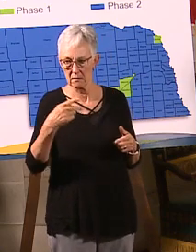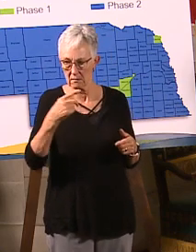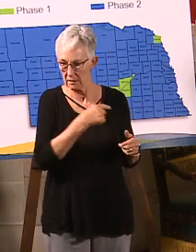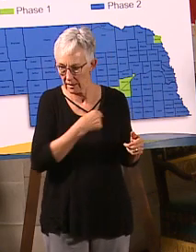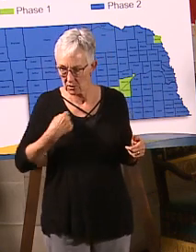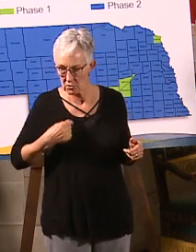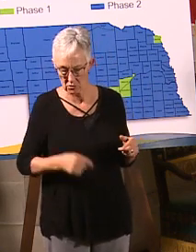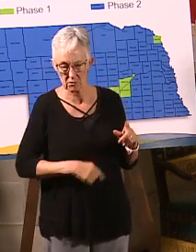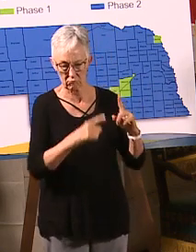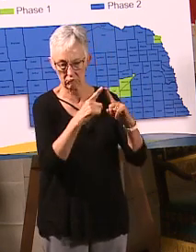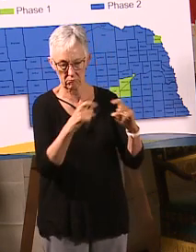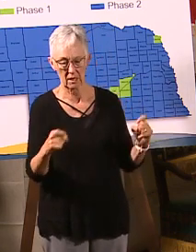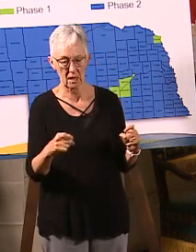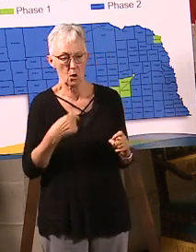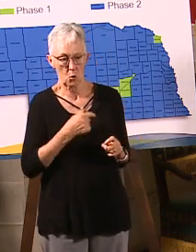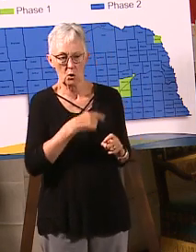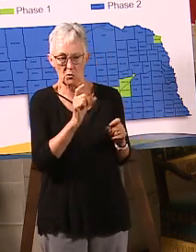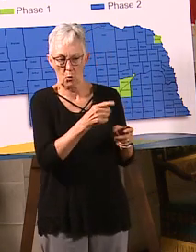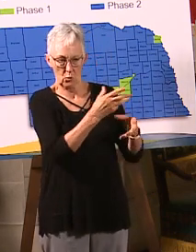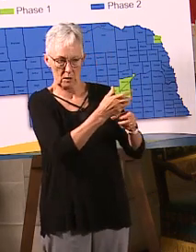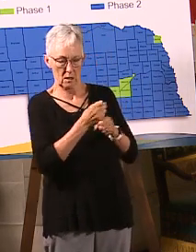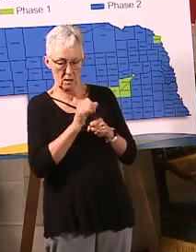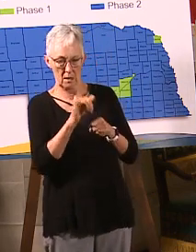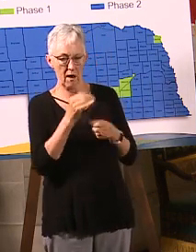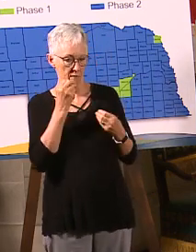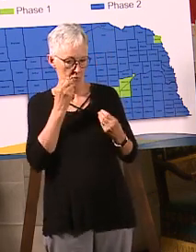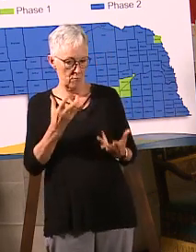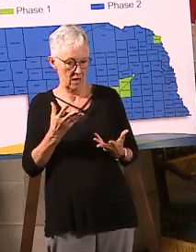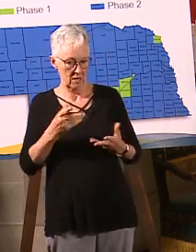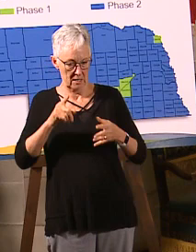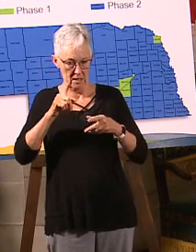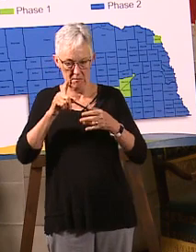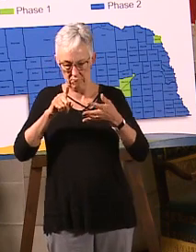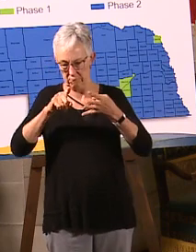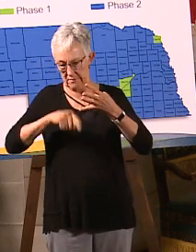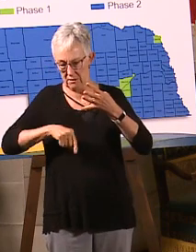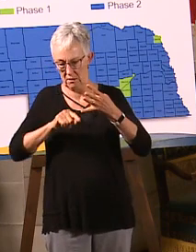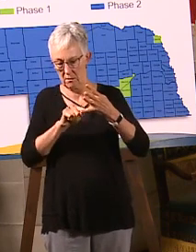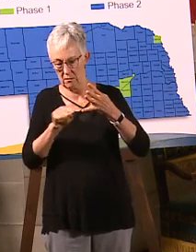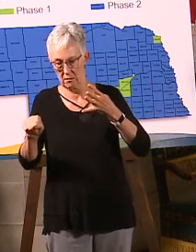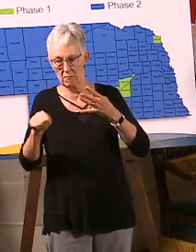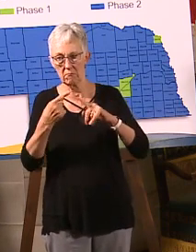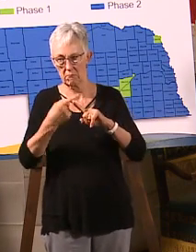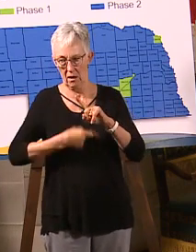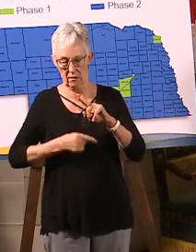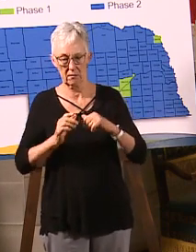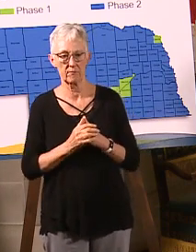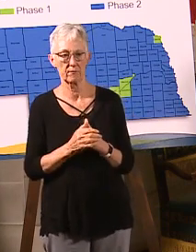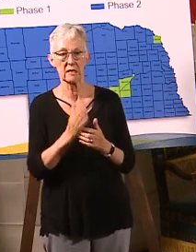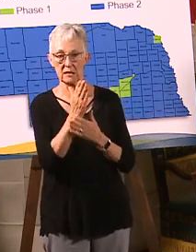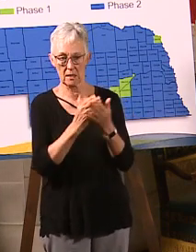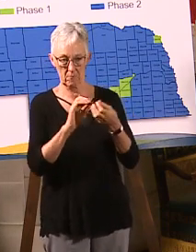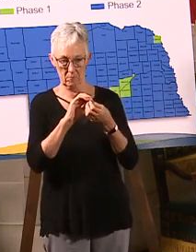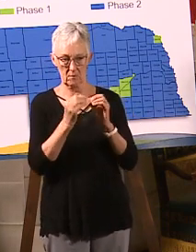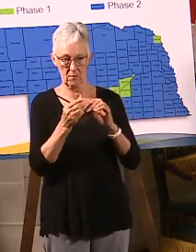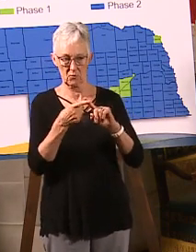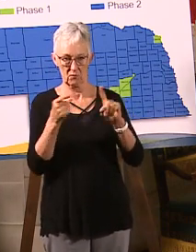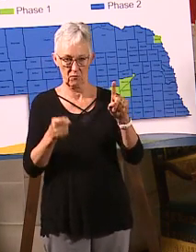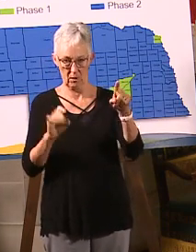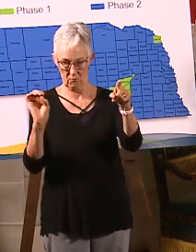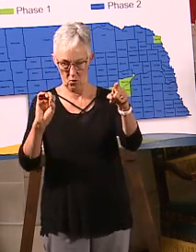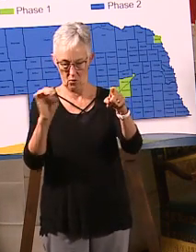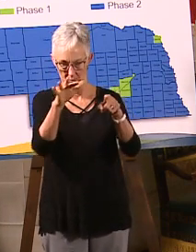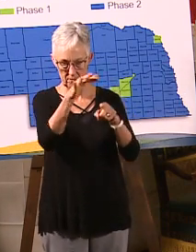We're supposed to get that for the end of the month. But I wanted to share some numbers that Dr. Poor shared with regard to Douglas County. So